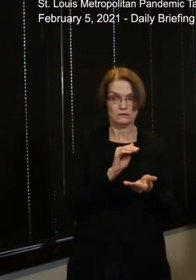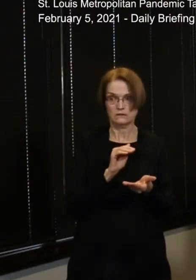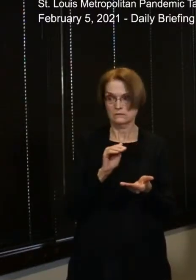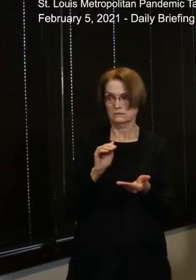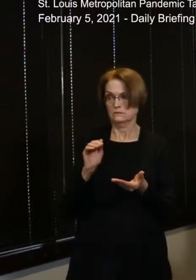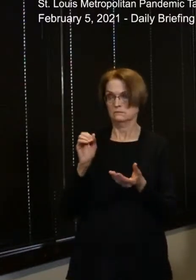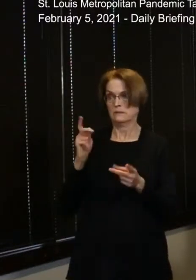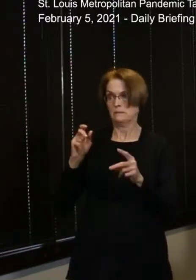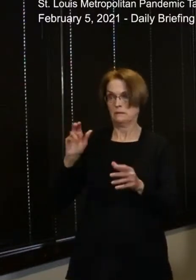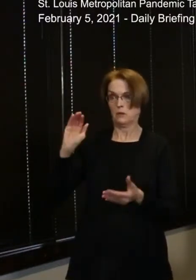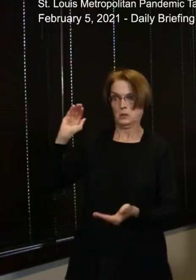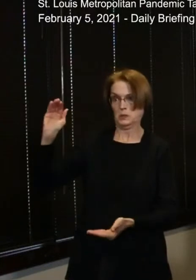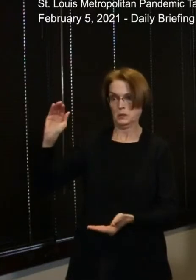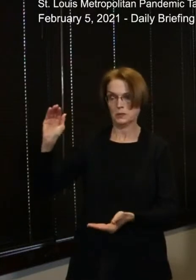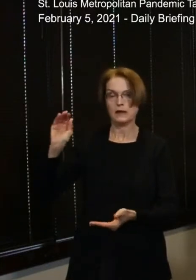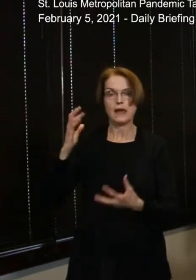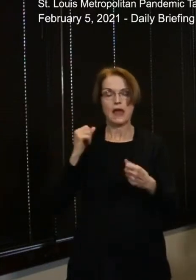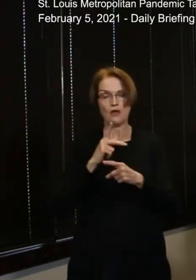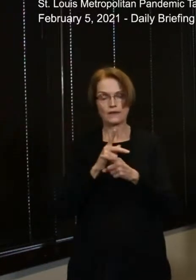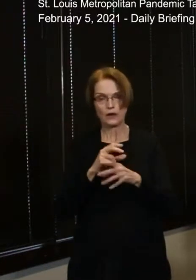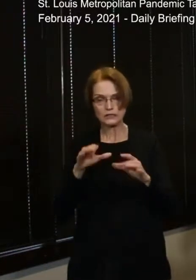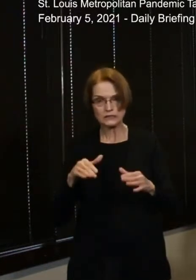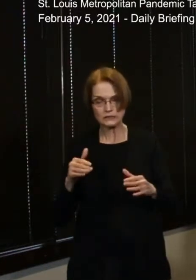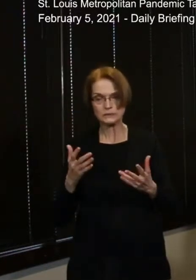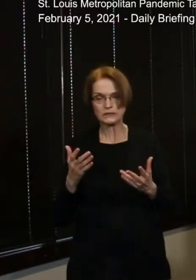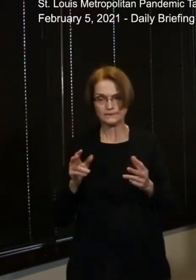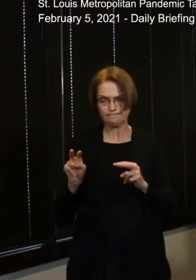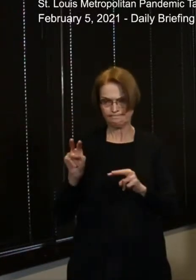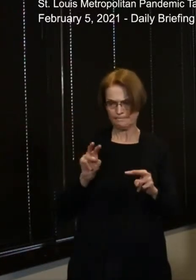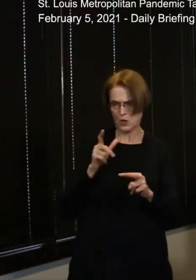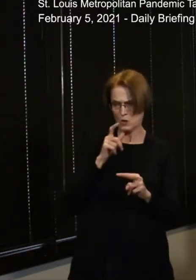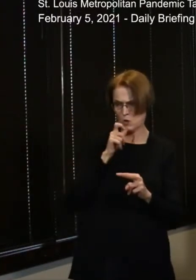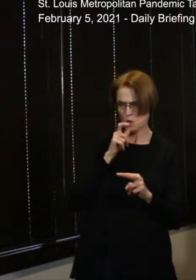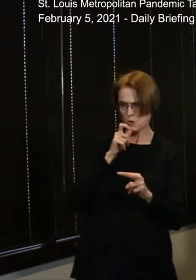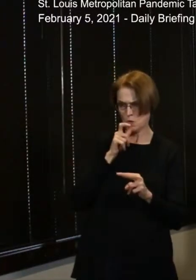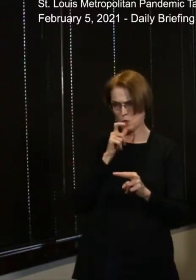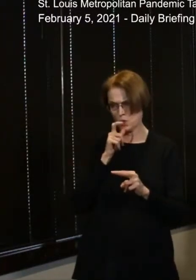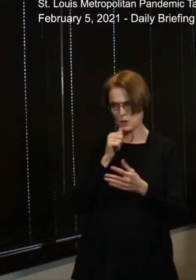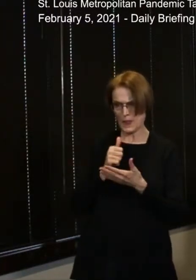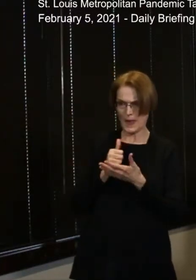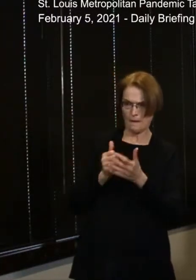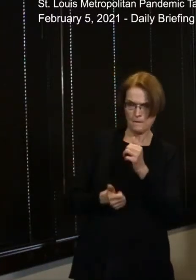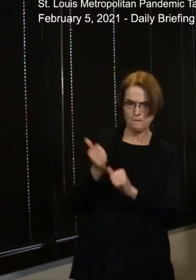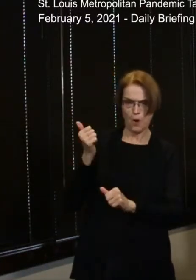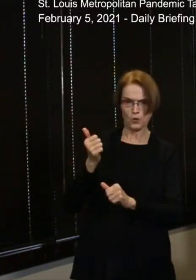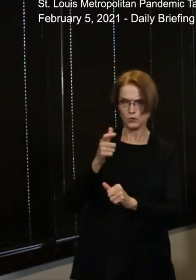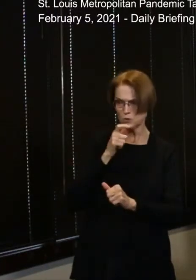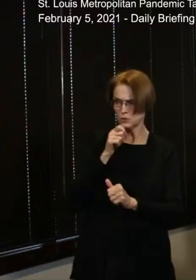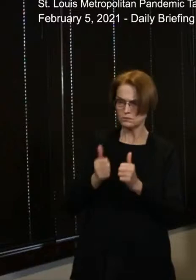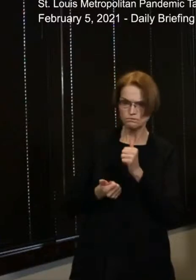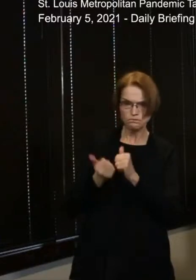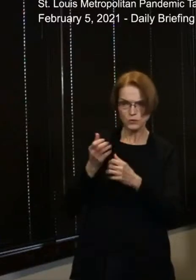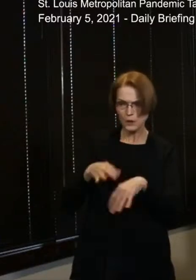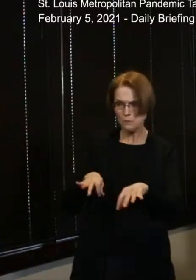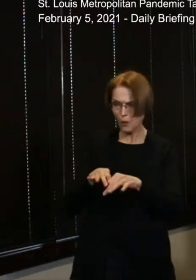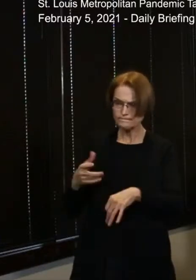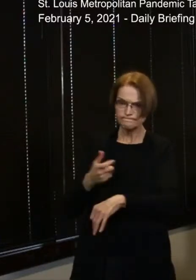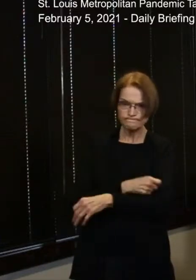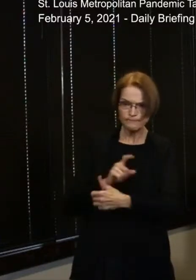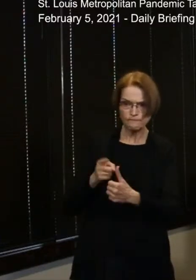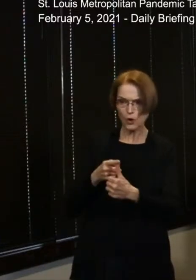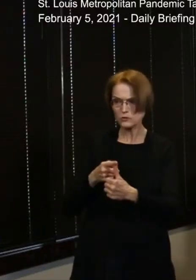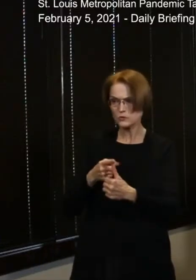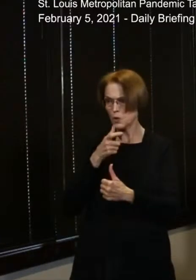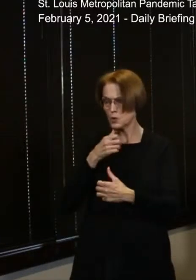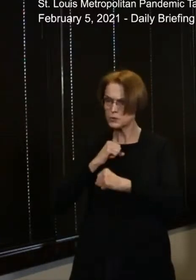that we have, the healthcare systems have to then think of who is this going to help the most, or who do we need to protect